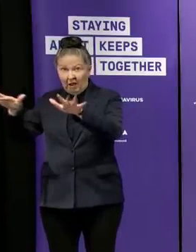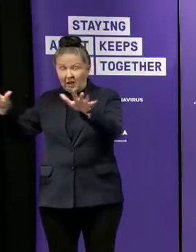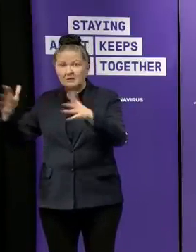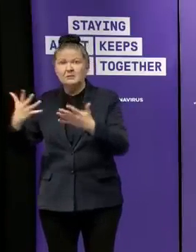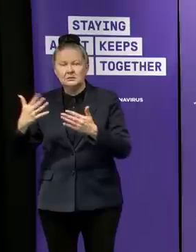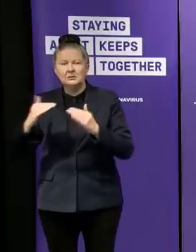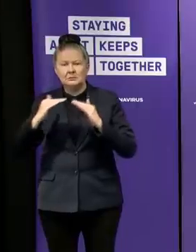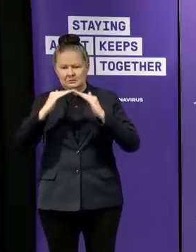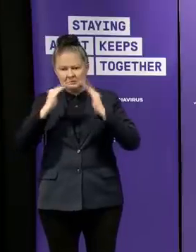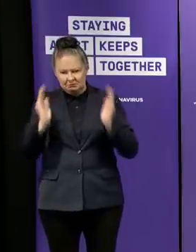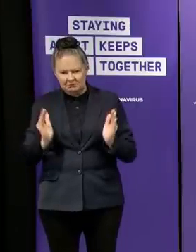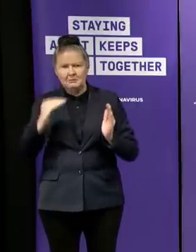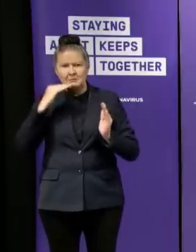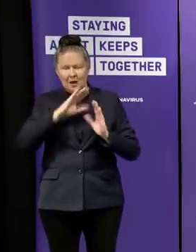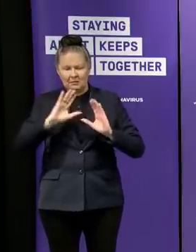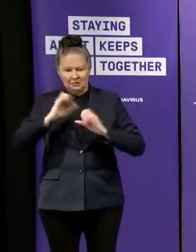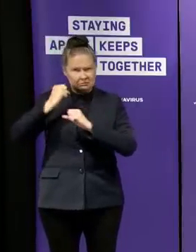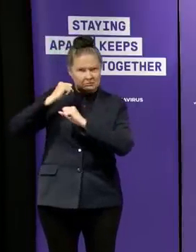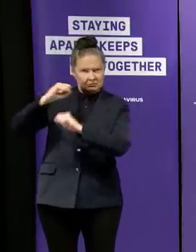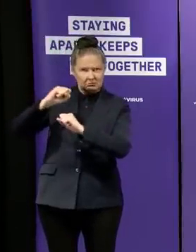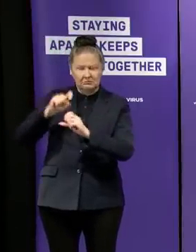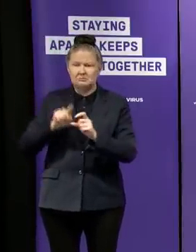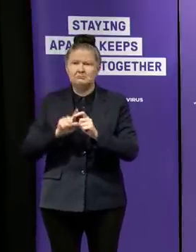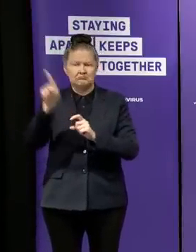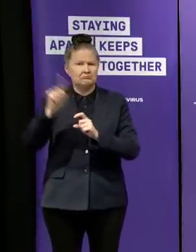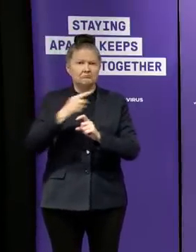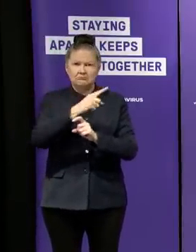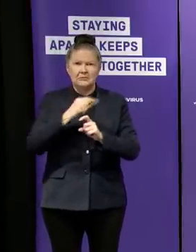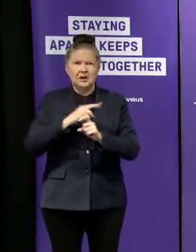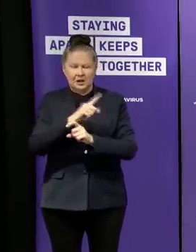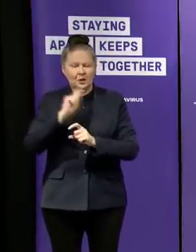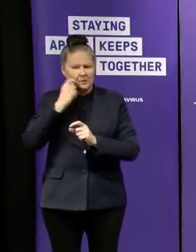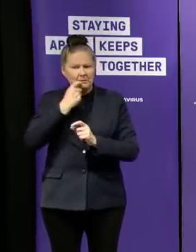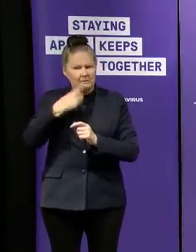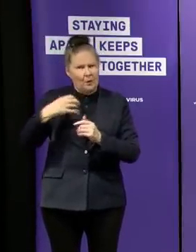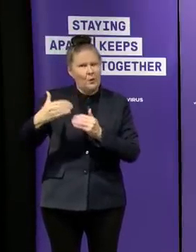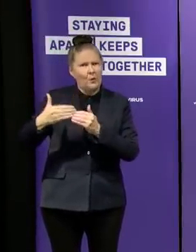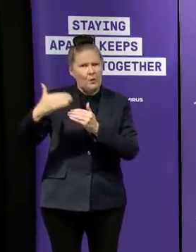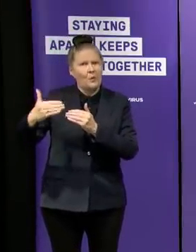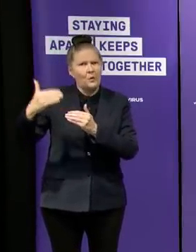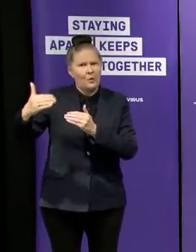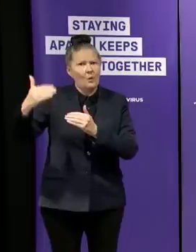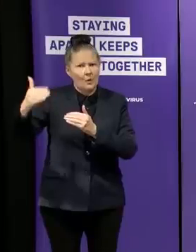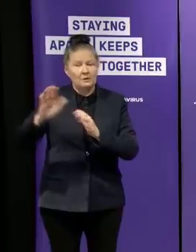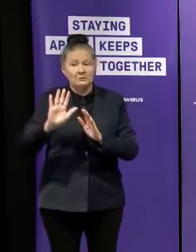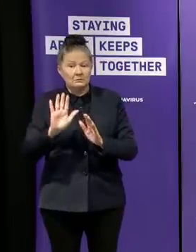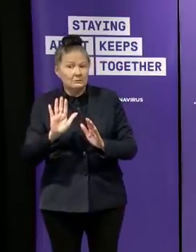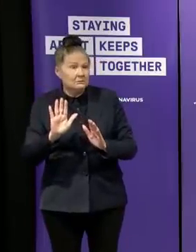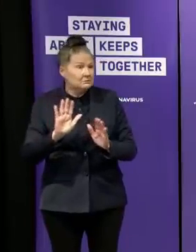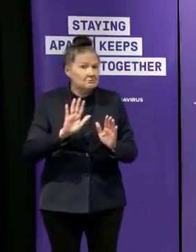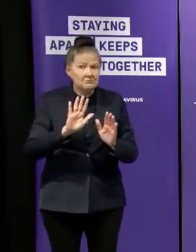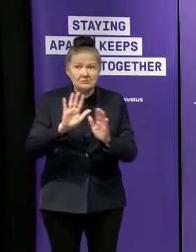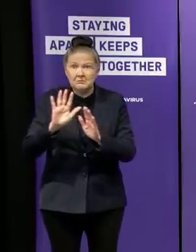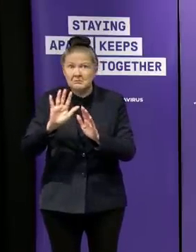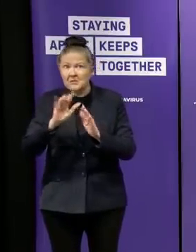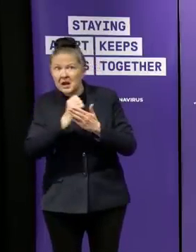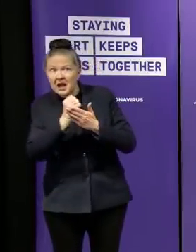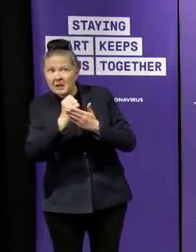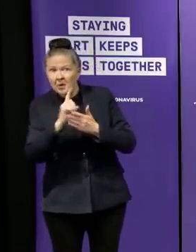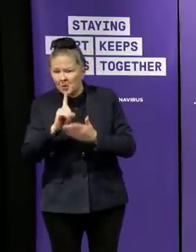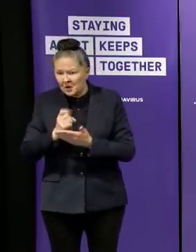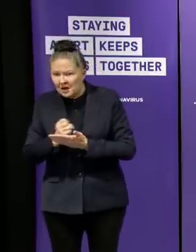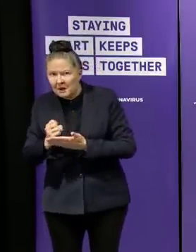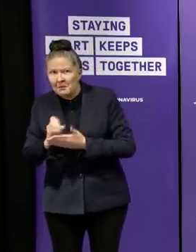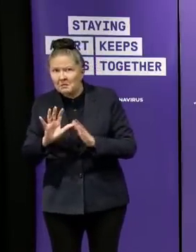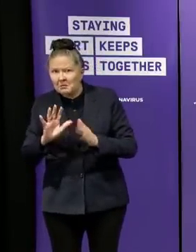is there in place, and it will be for a while longer, but as soon as it's no longer necessary, then we'll